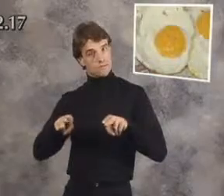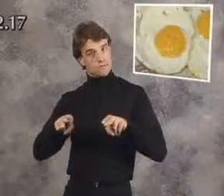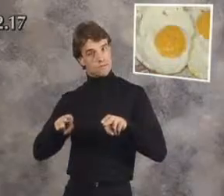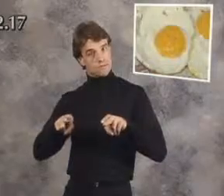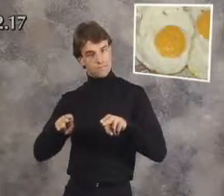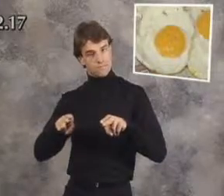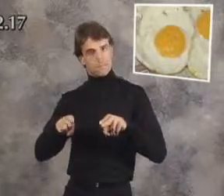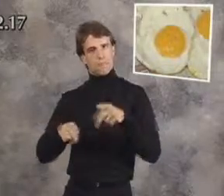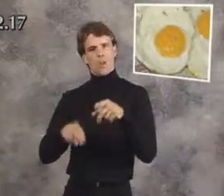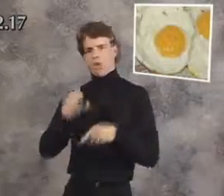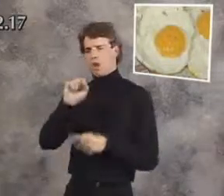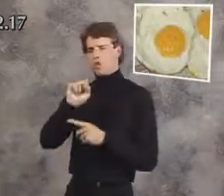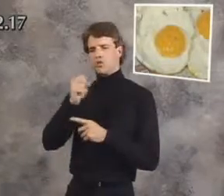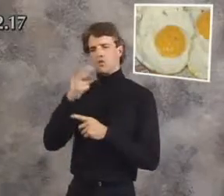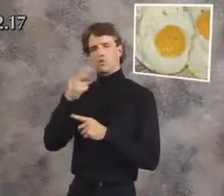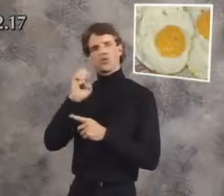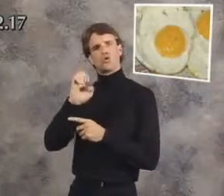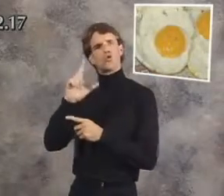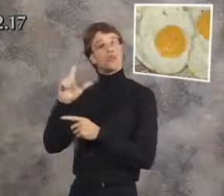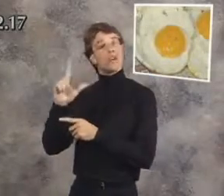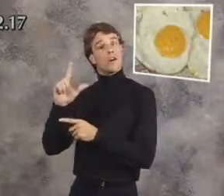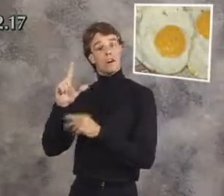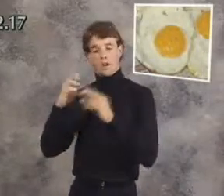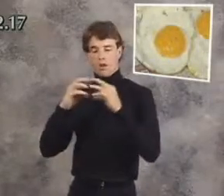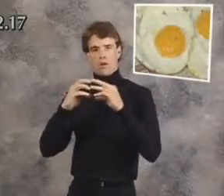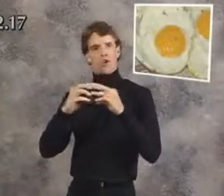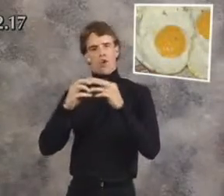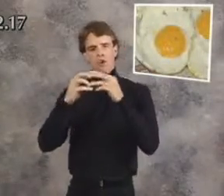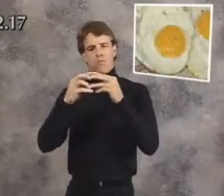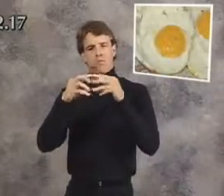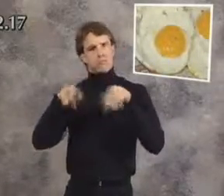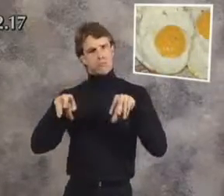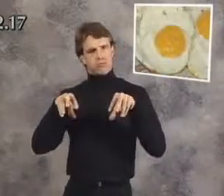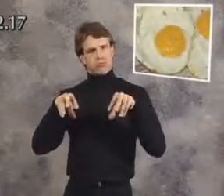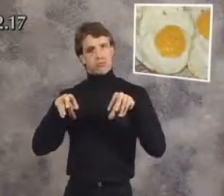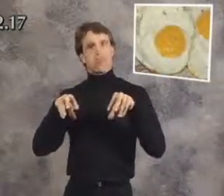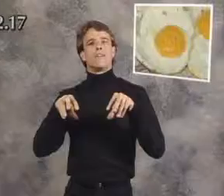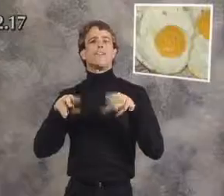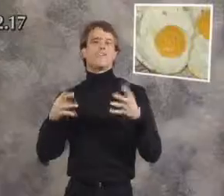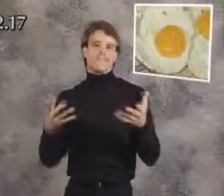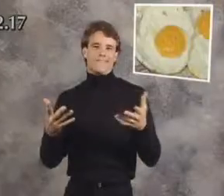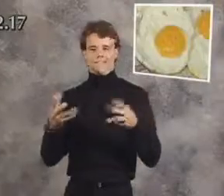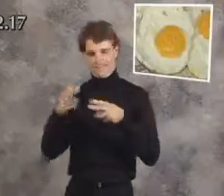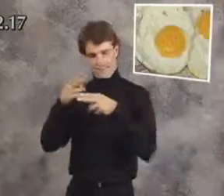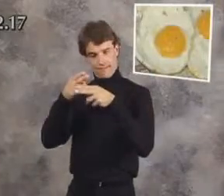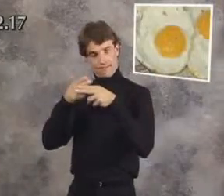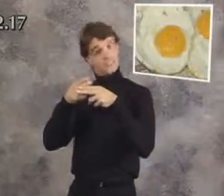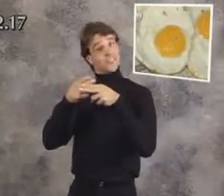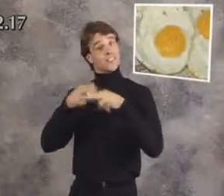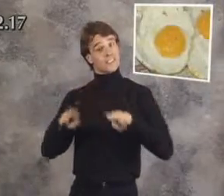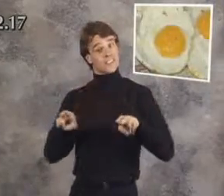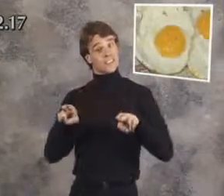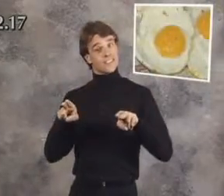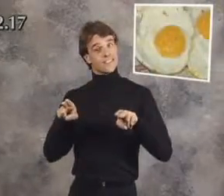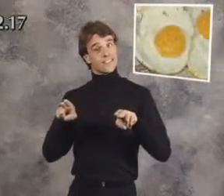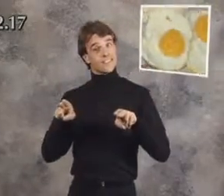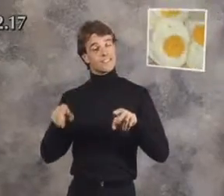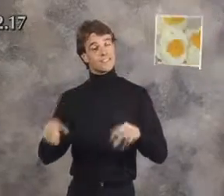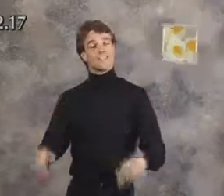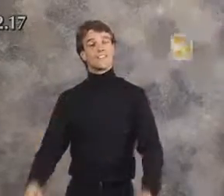Eggs. This sign reflects breaking the eggshell. Egg.